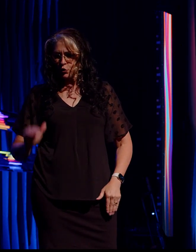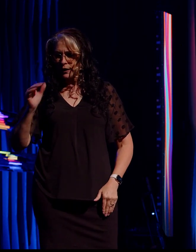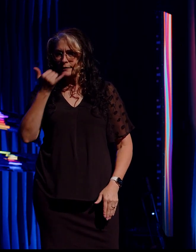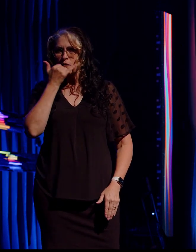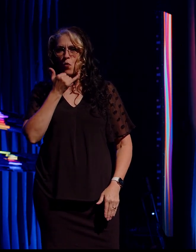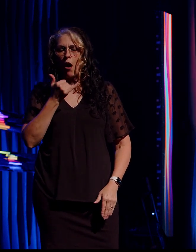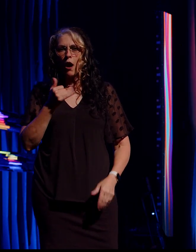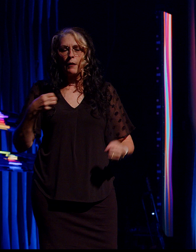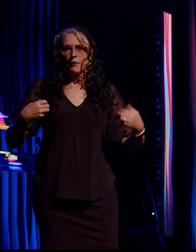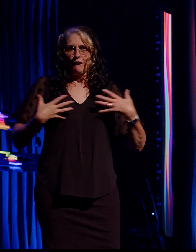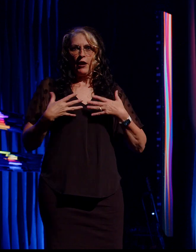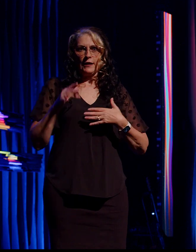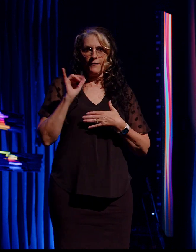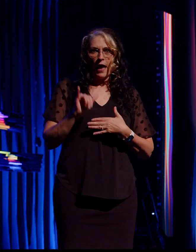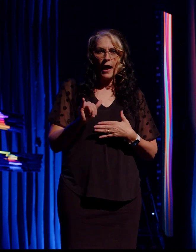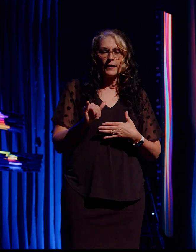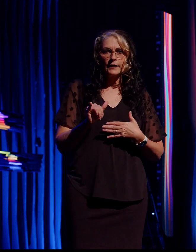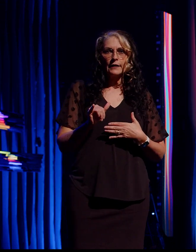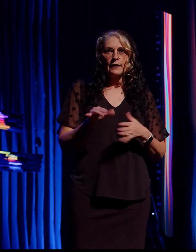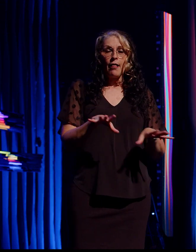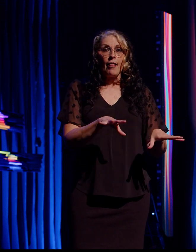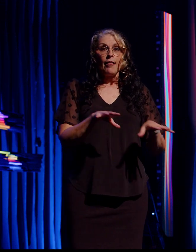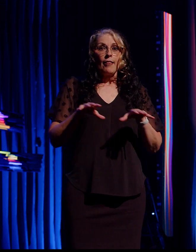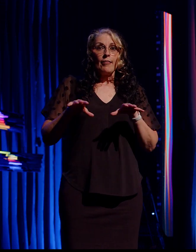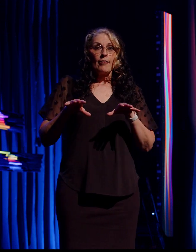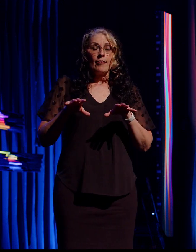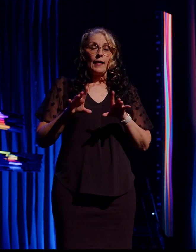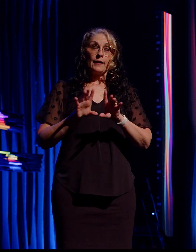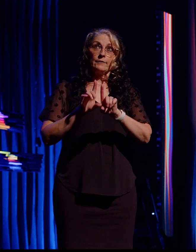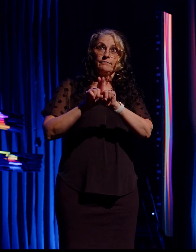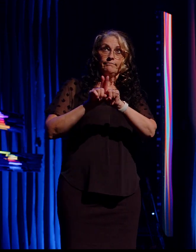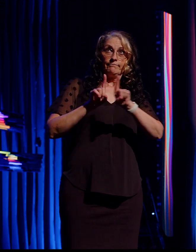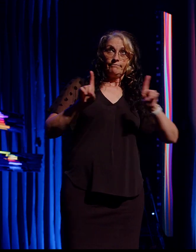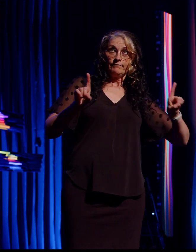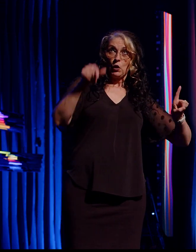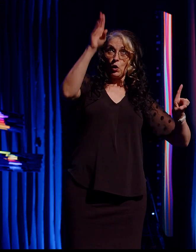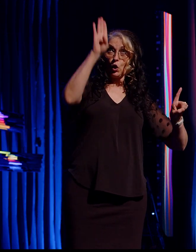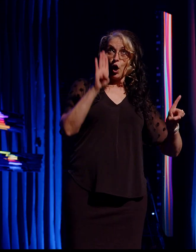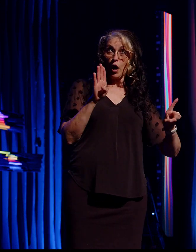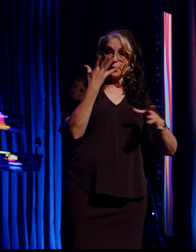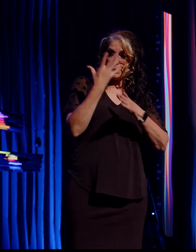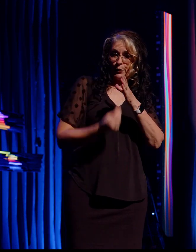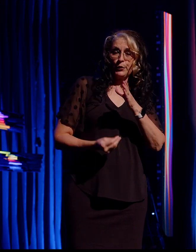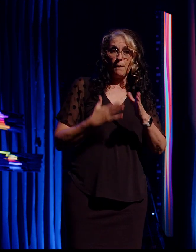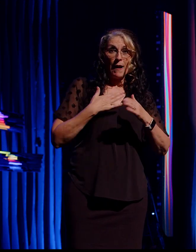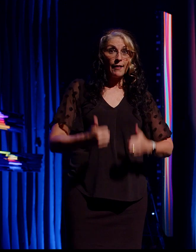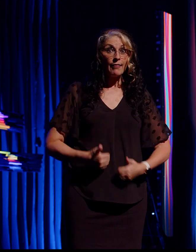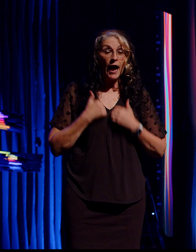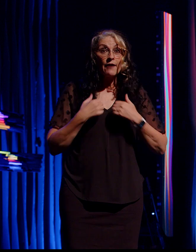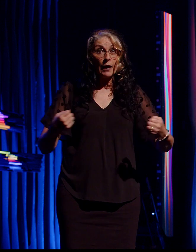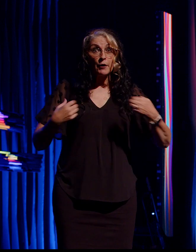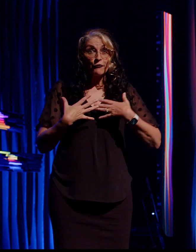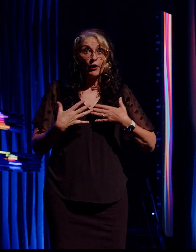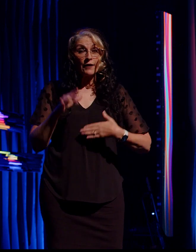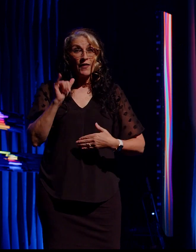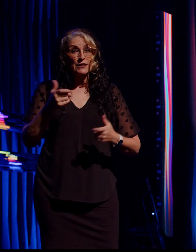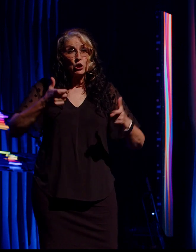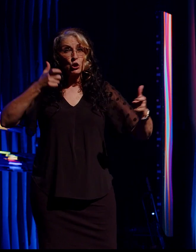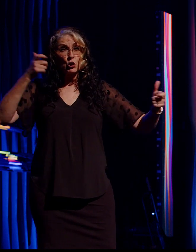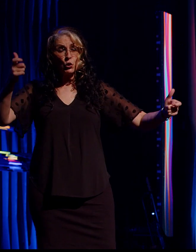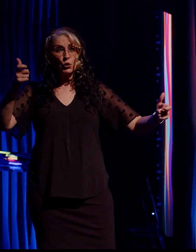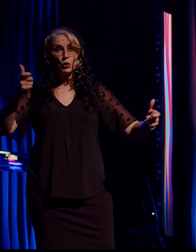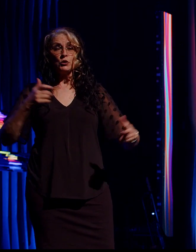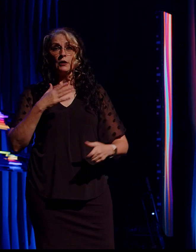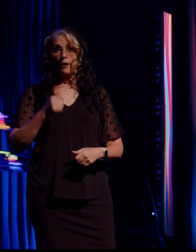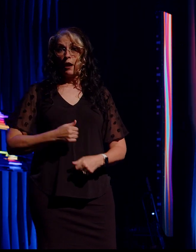right way. I'm afraid of this, leaving God out of my life. I think it's a big aspect of the